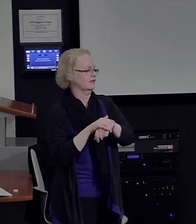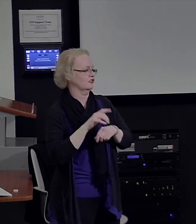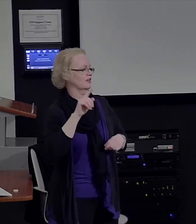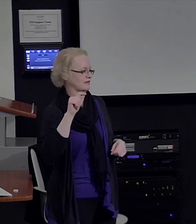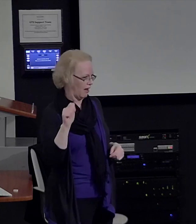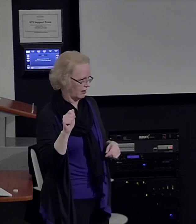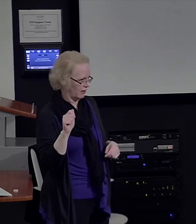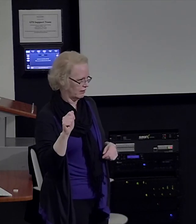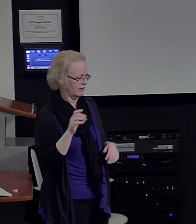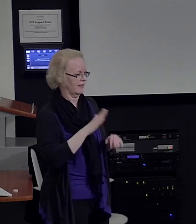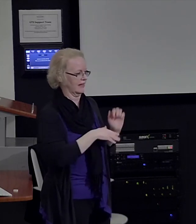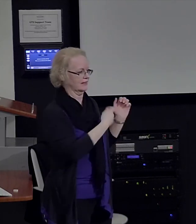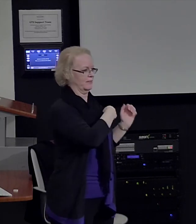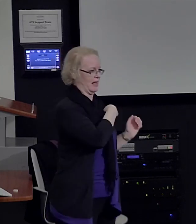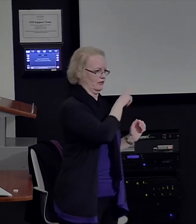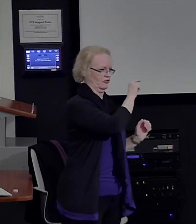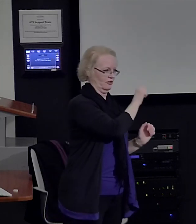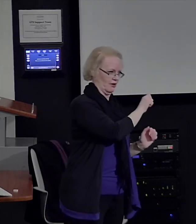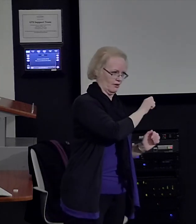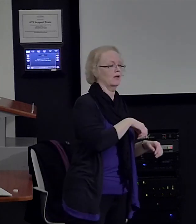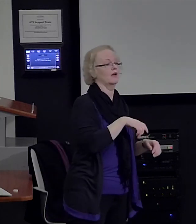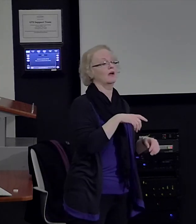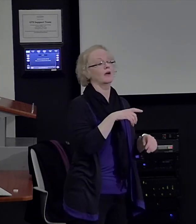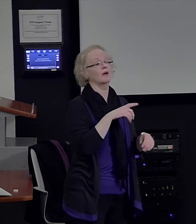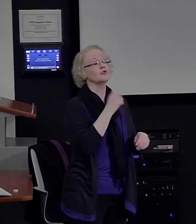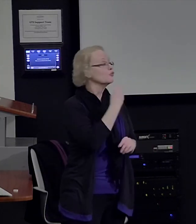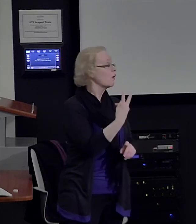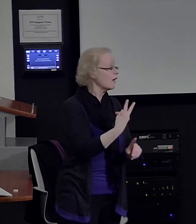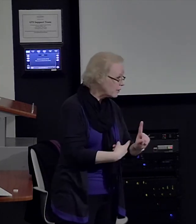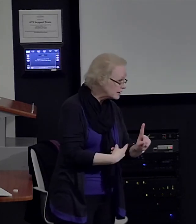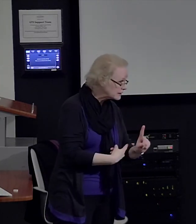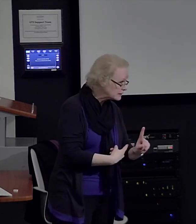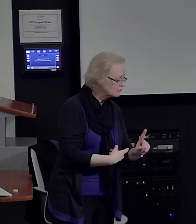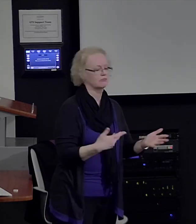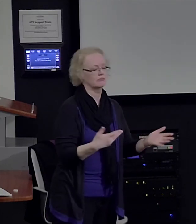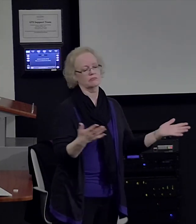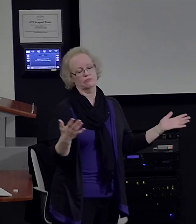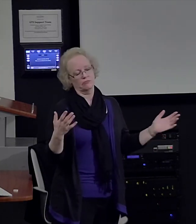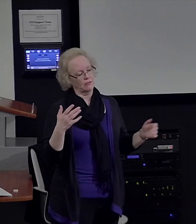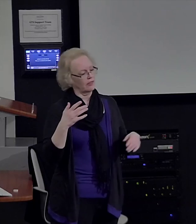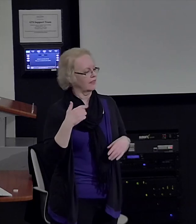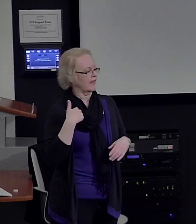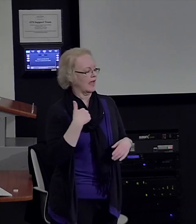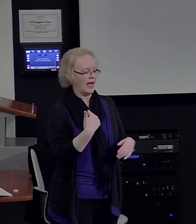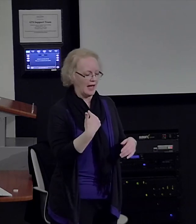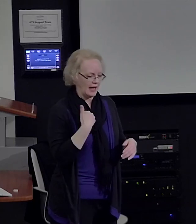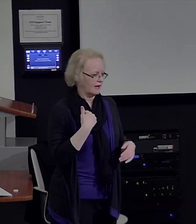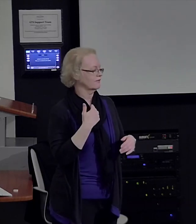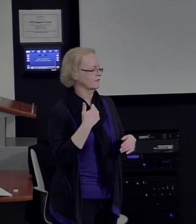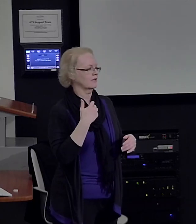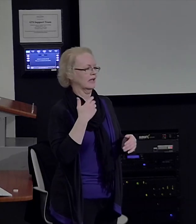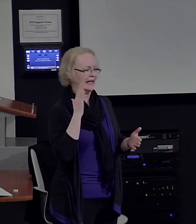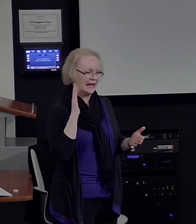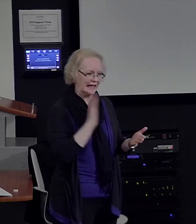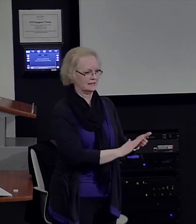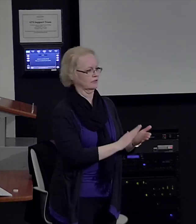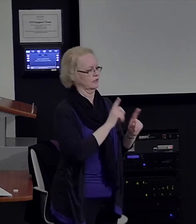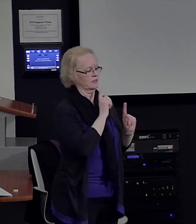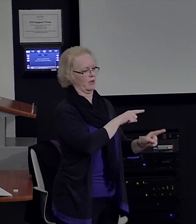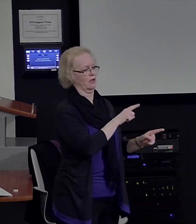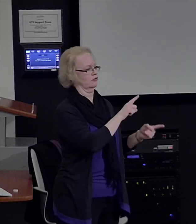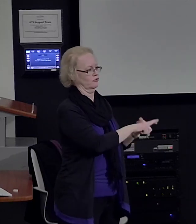And by the time they get to 12 months, they have a much less of a response to